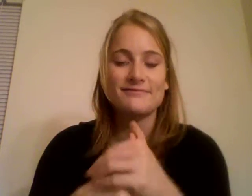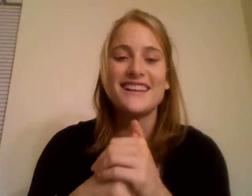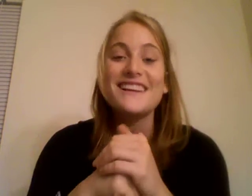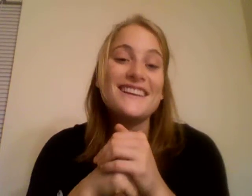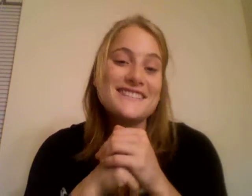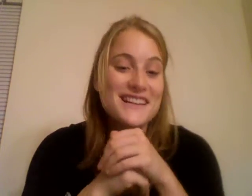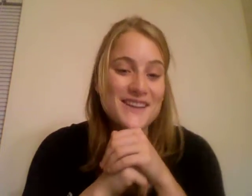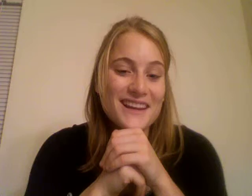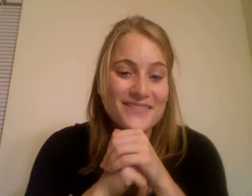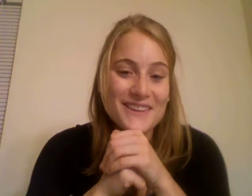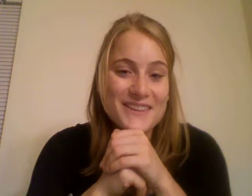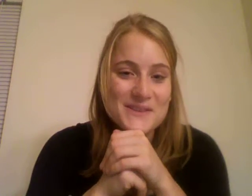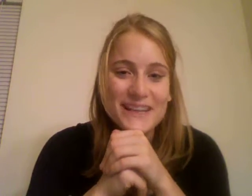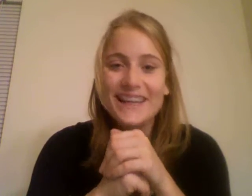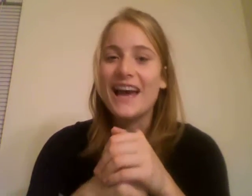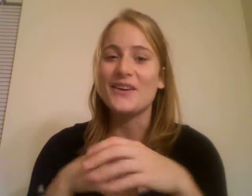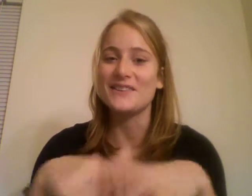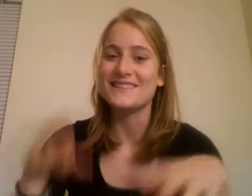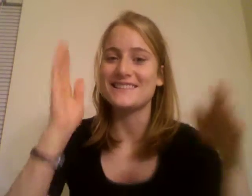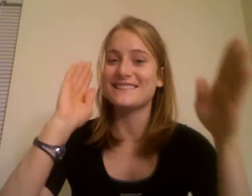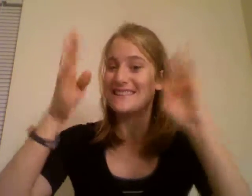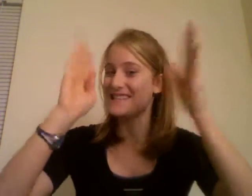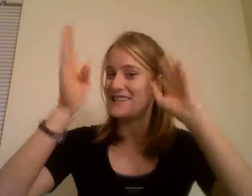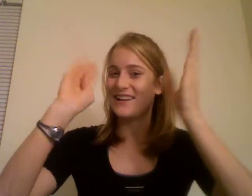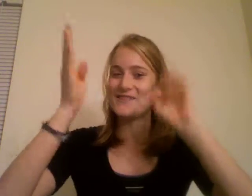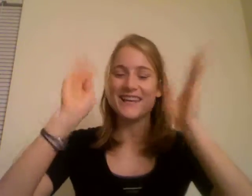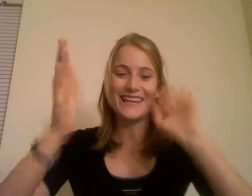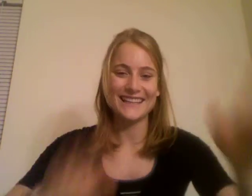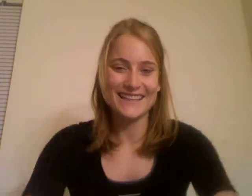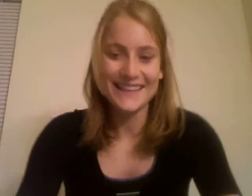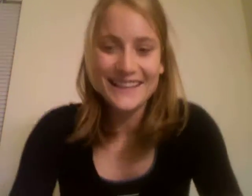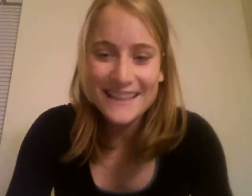So that's what I have for you this week. I will see you next week.